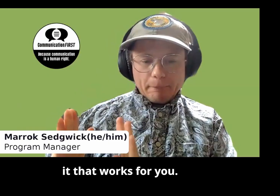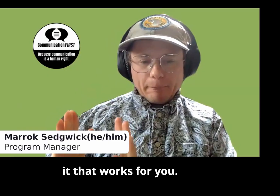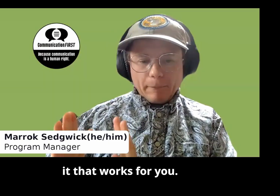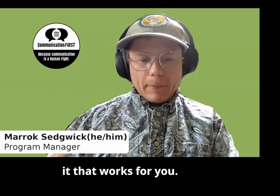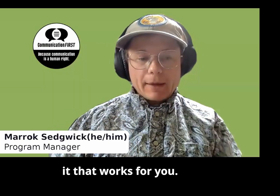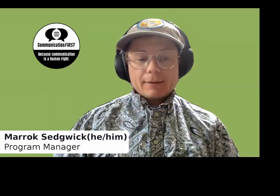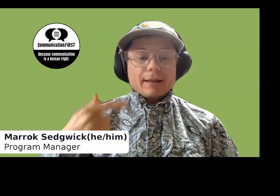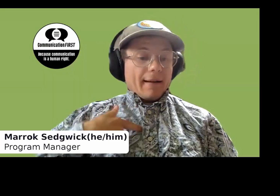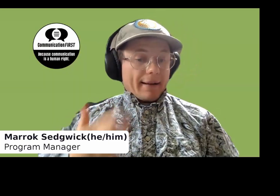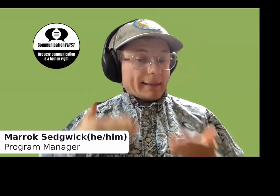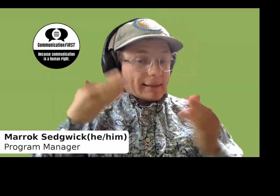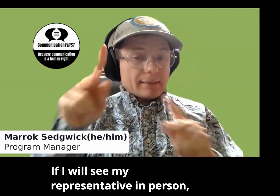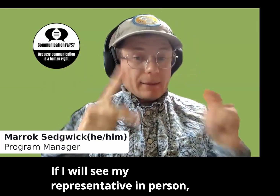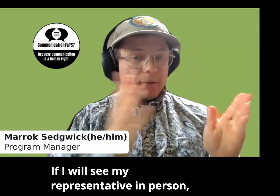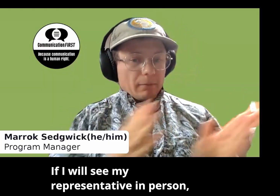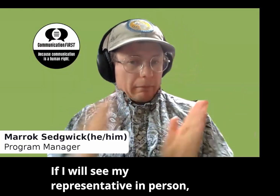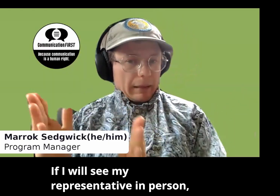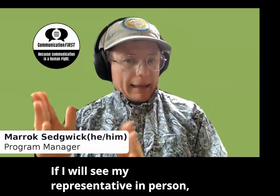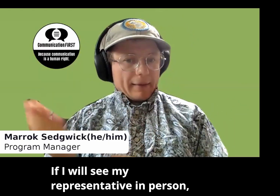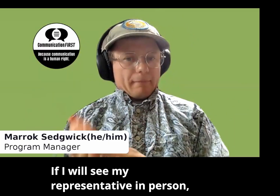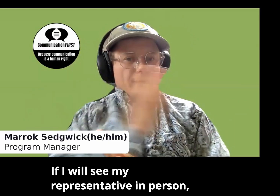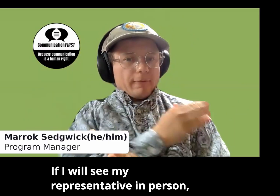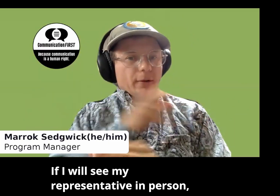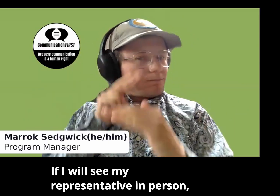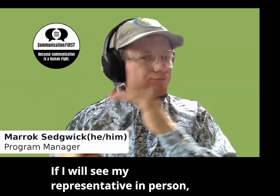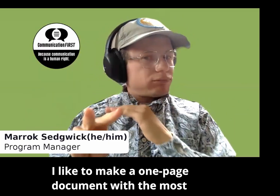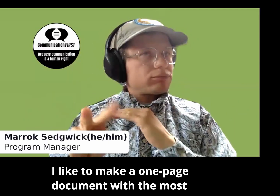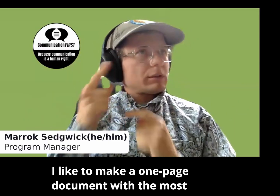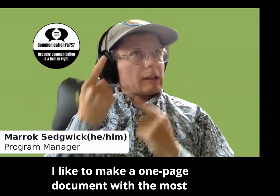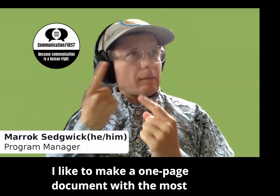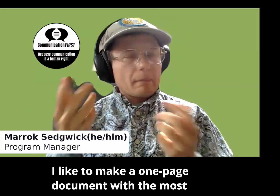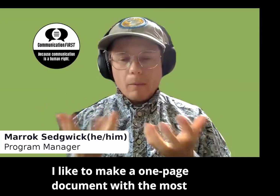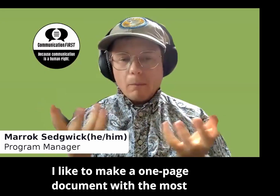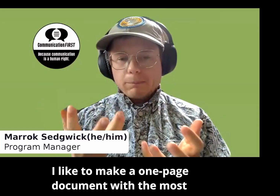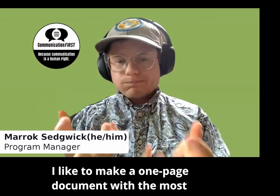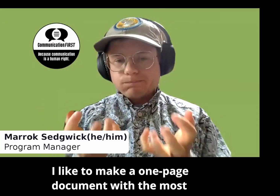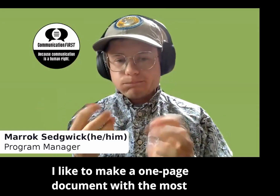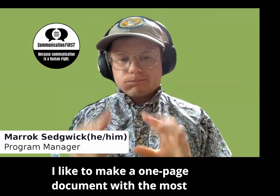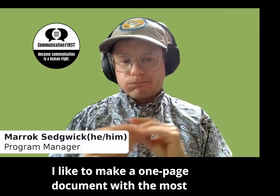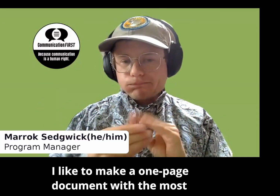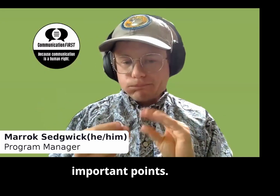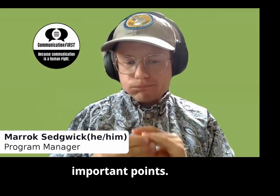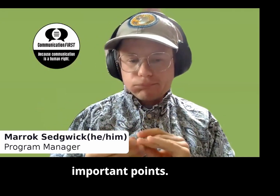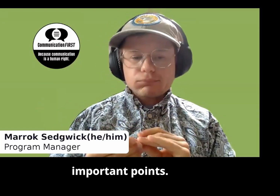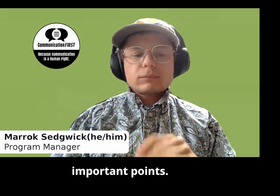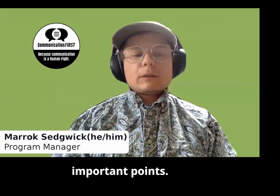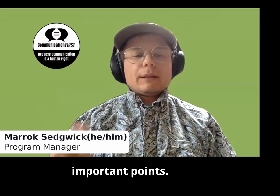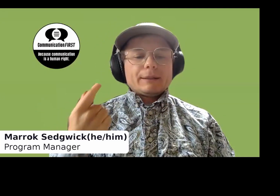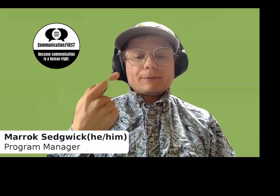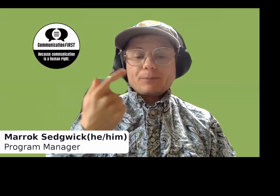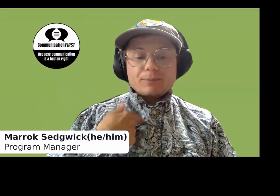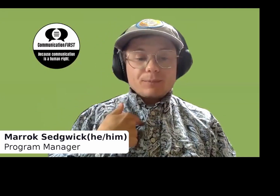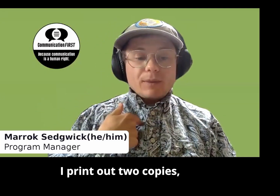saving it that works for you. If I will see my representative in person, I like to make a one-page document with the most important